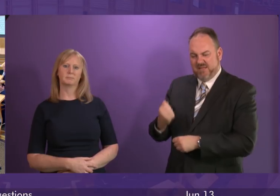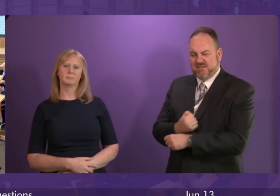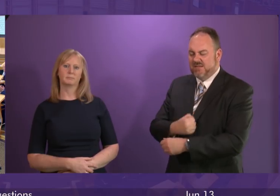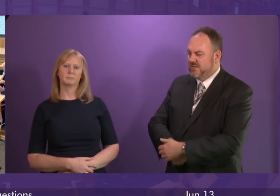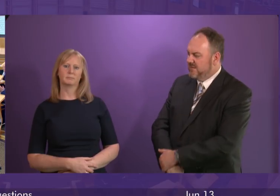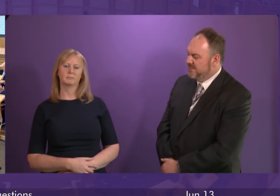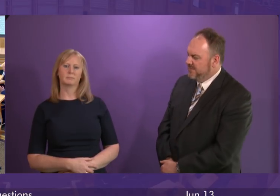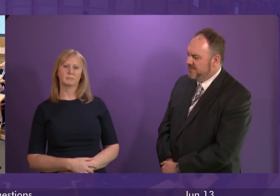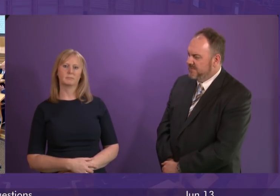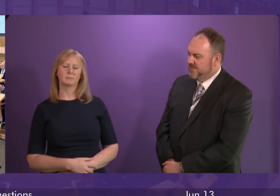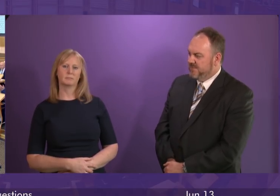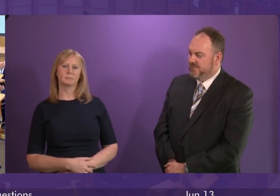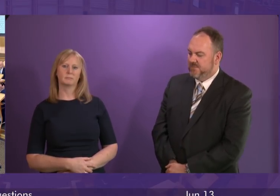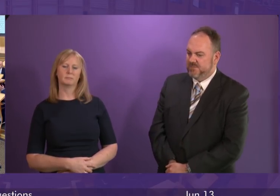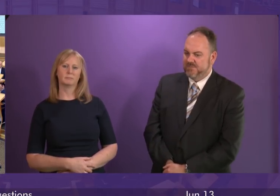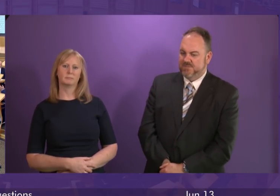First Minister.